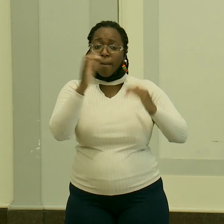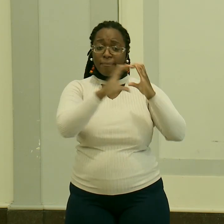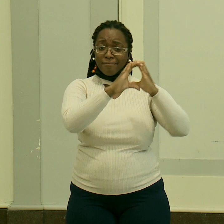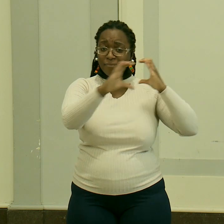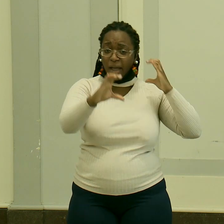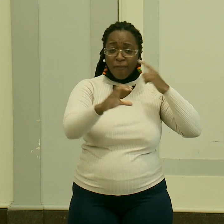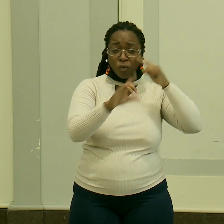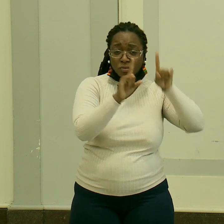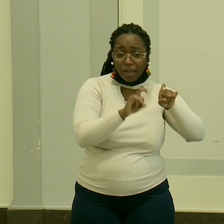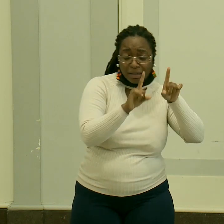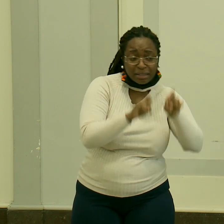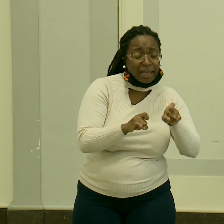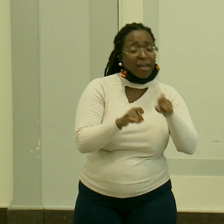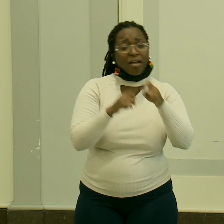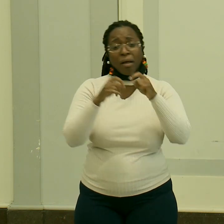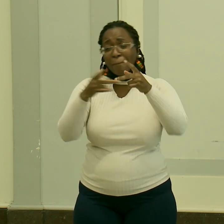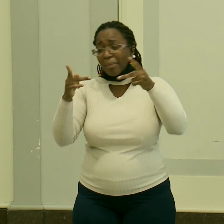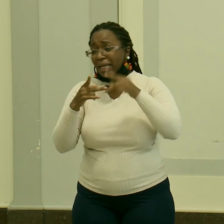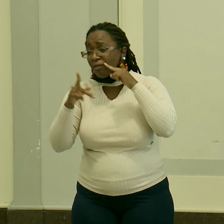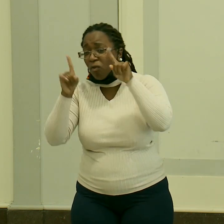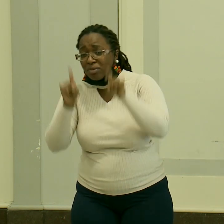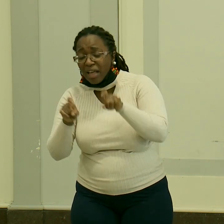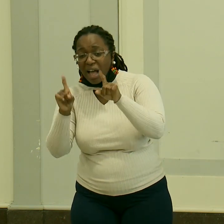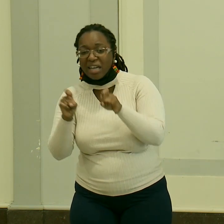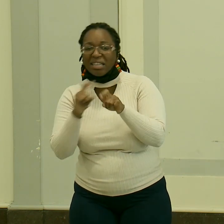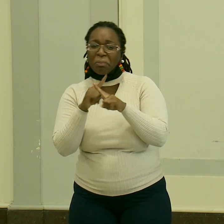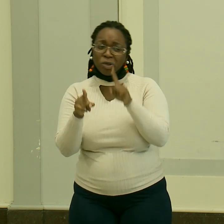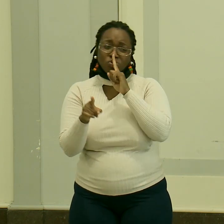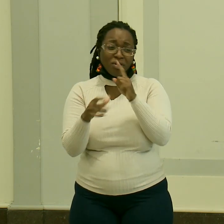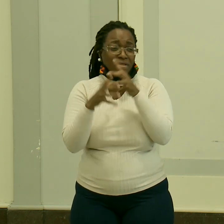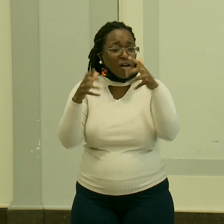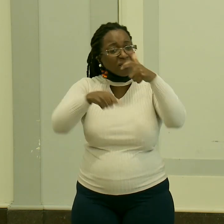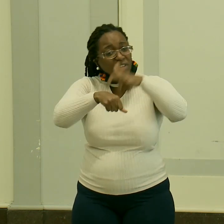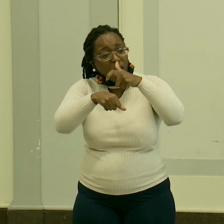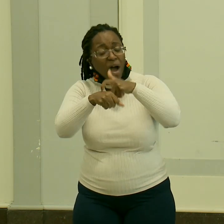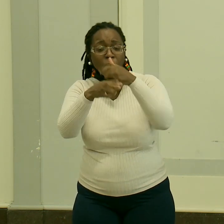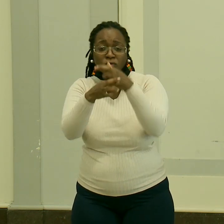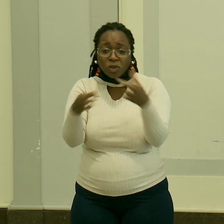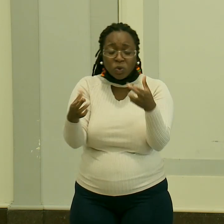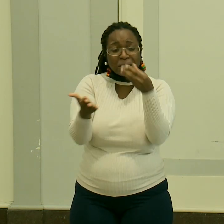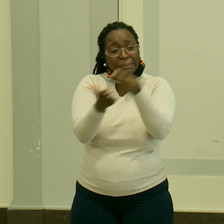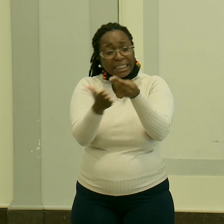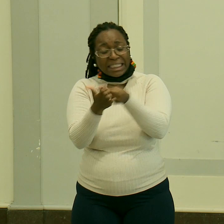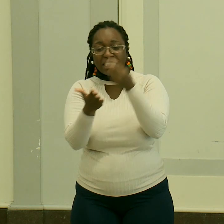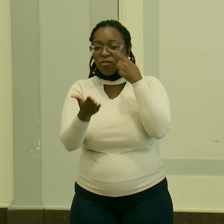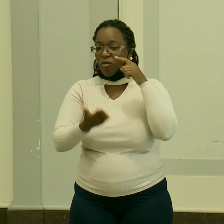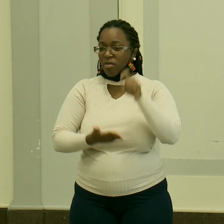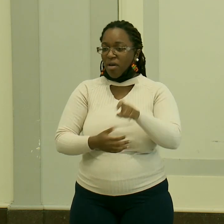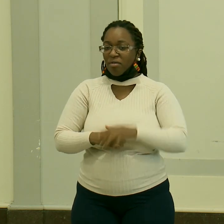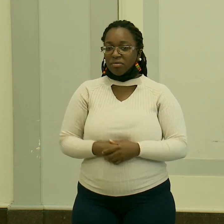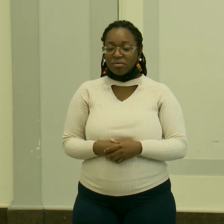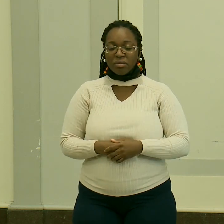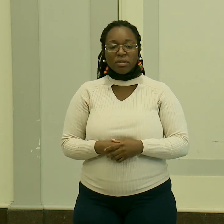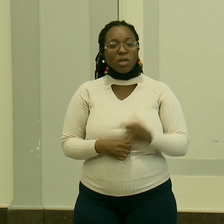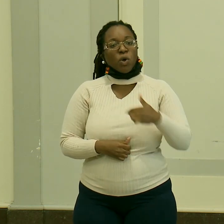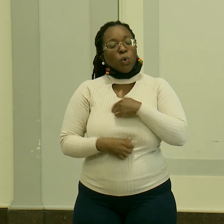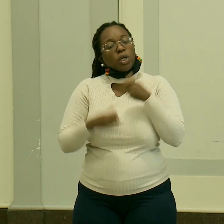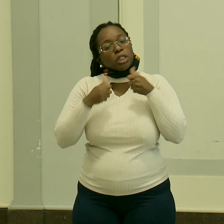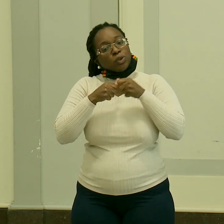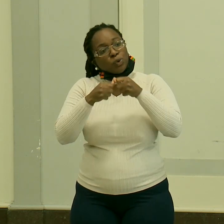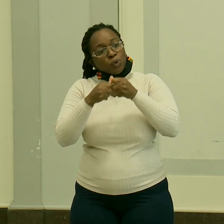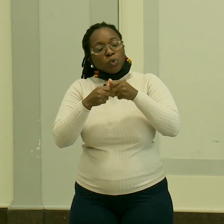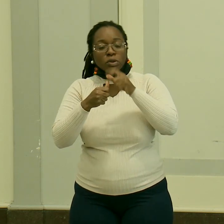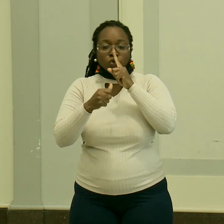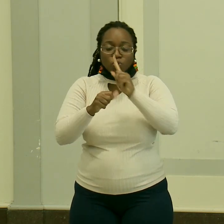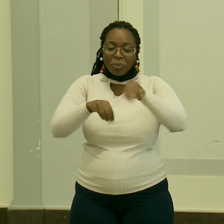it takes time, staff, and resources to do so safely. Baltimore City needs to continue to expand its testing capacity,